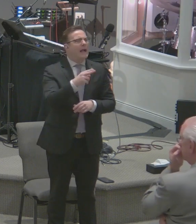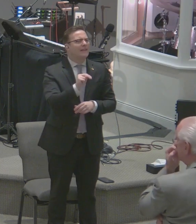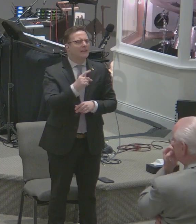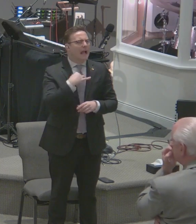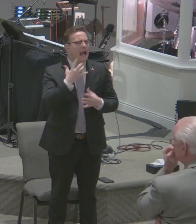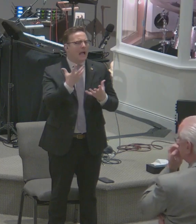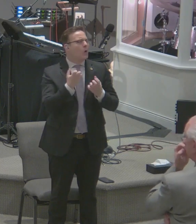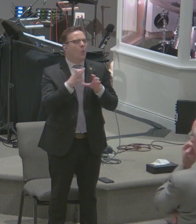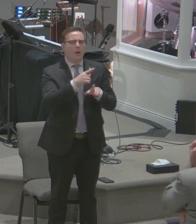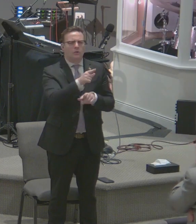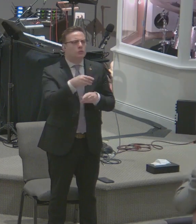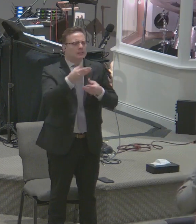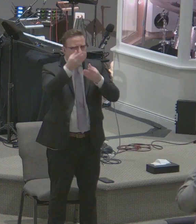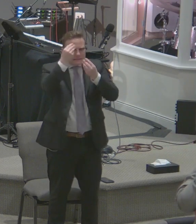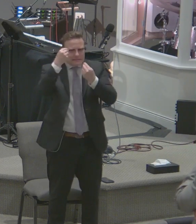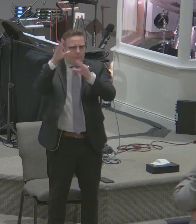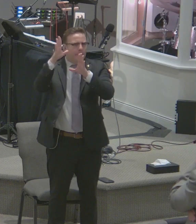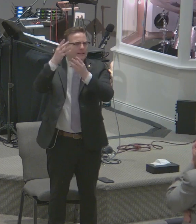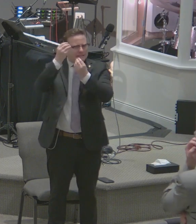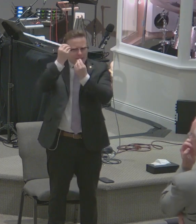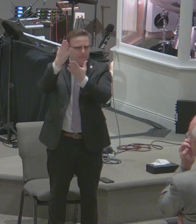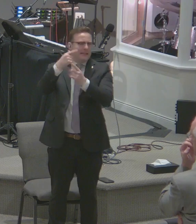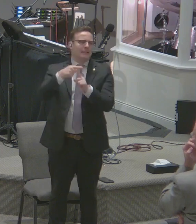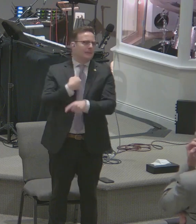you to submit to me. I don't.